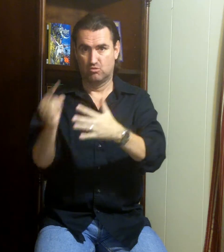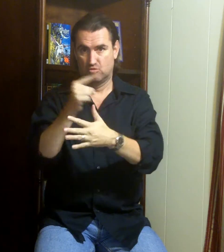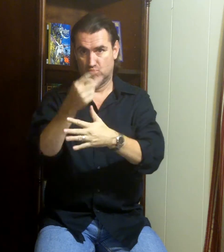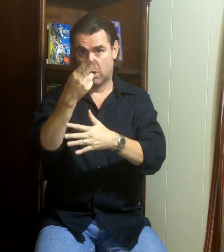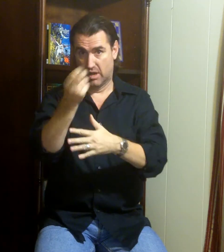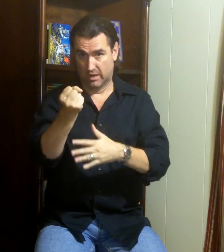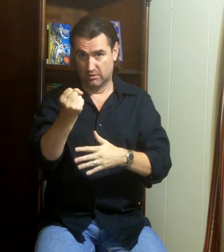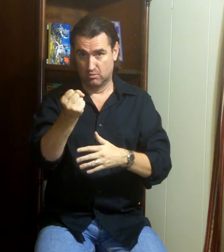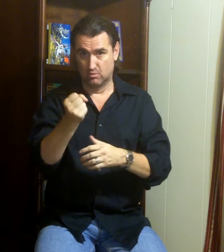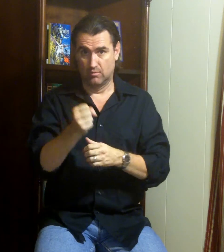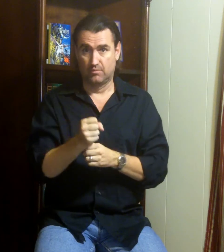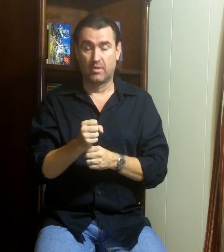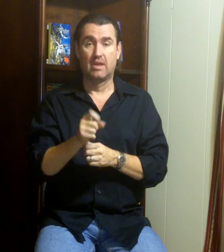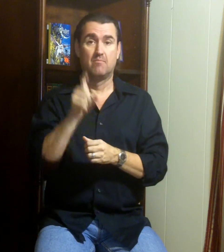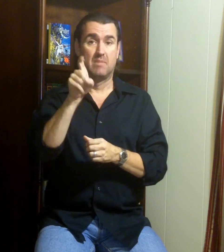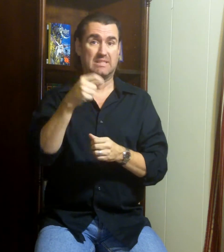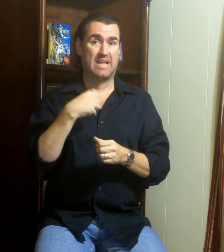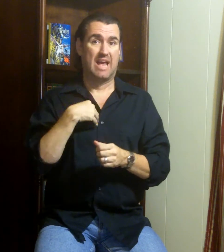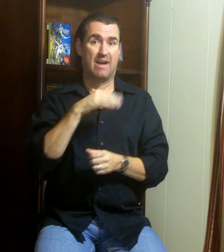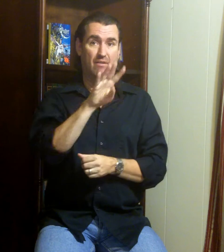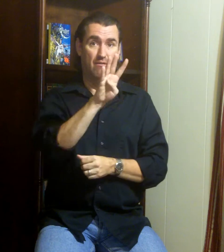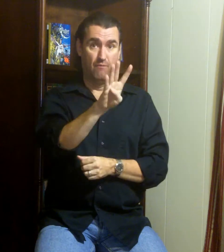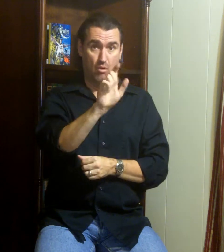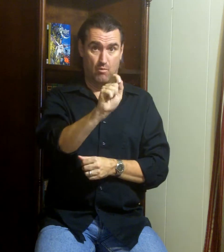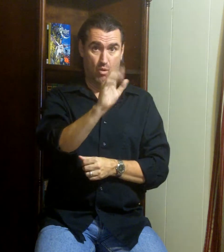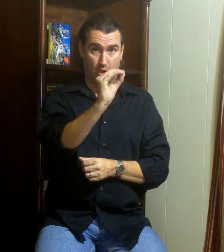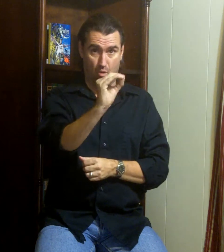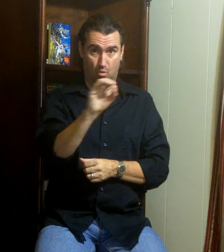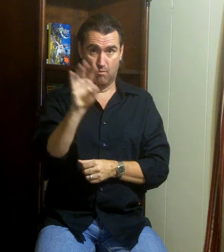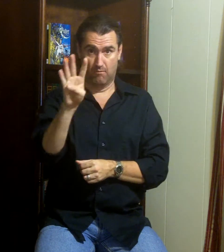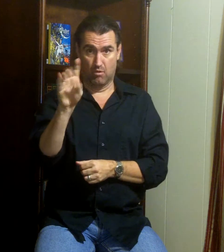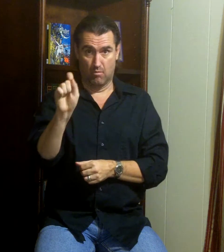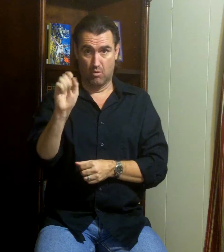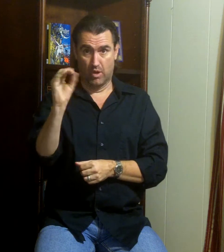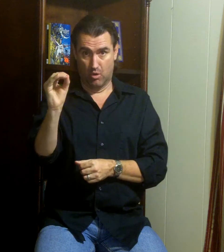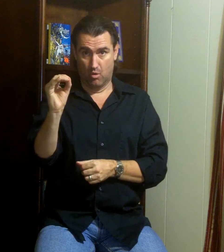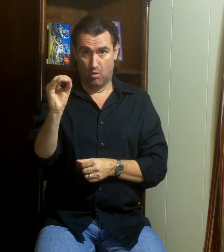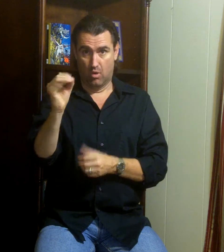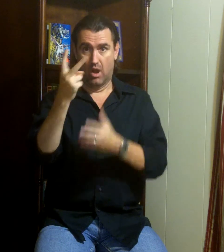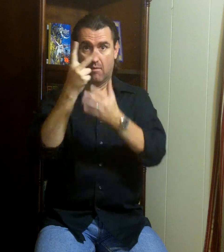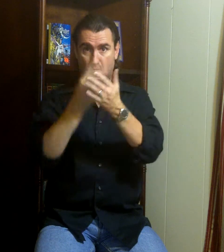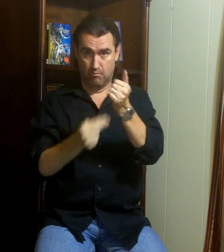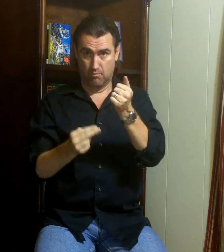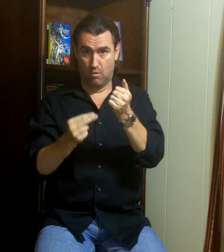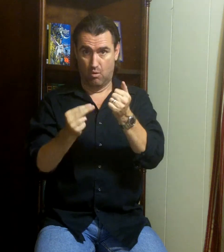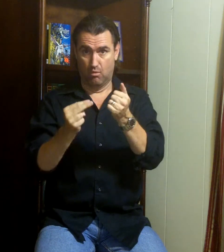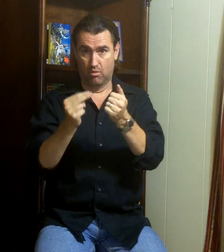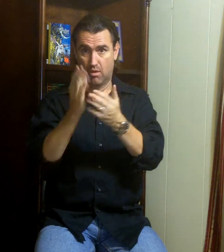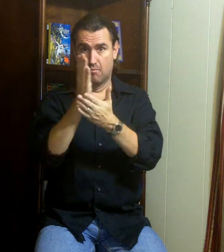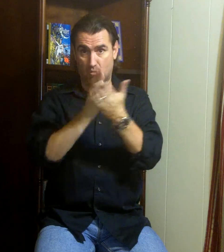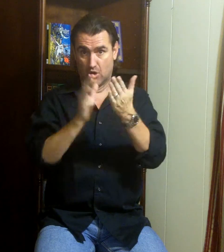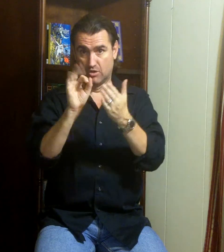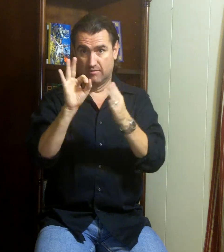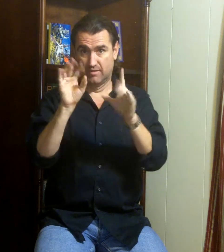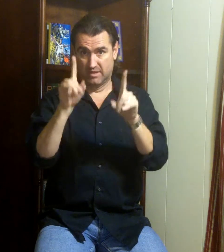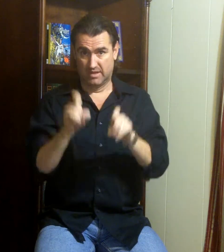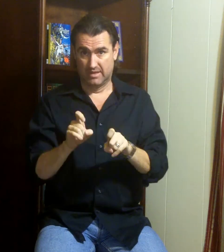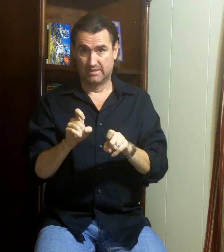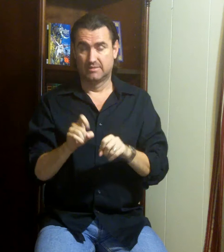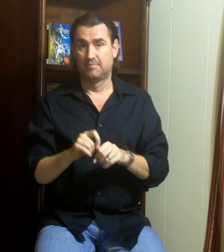if you have a 4.0 on both portions of the test on one of the levels. So the ESSE test is offered out of the